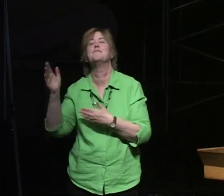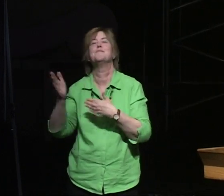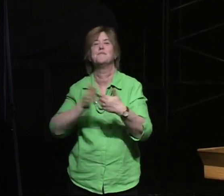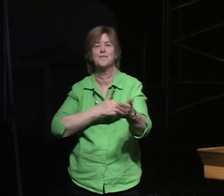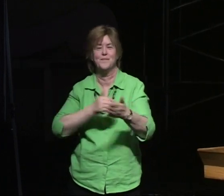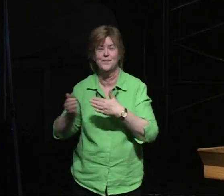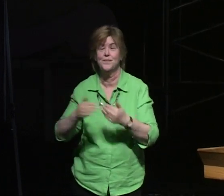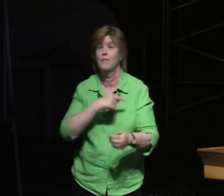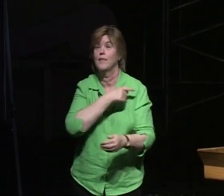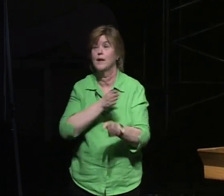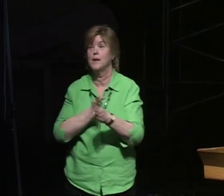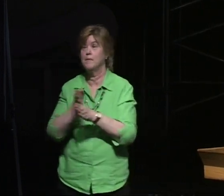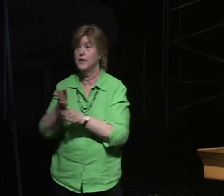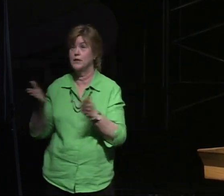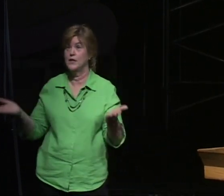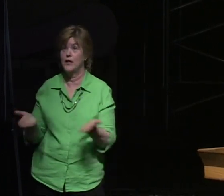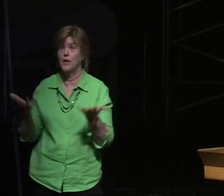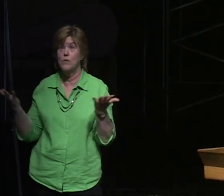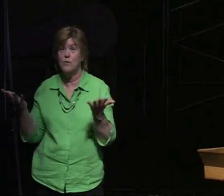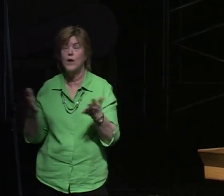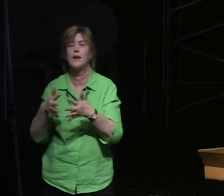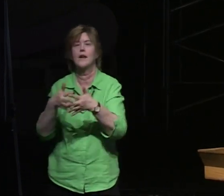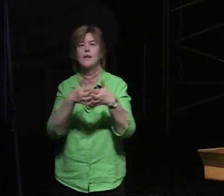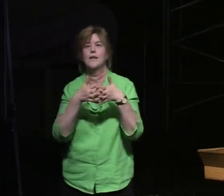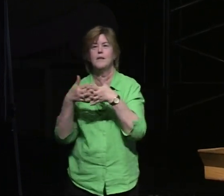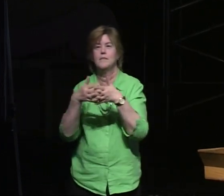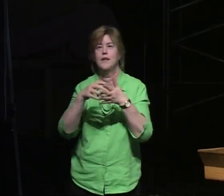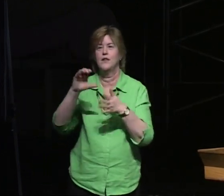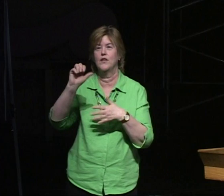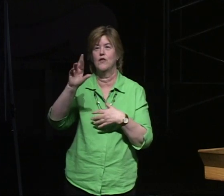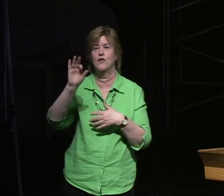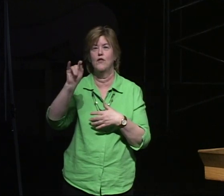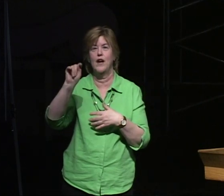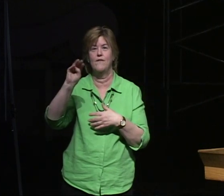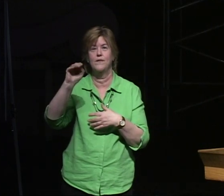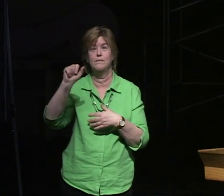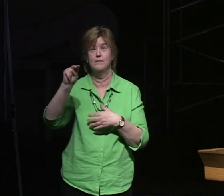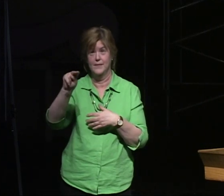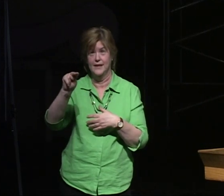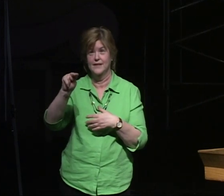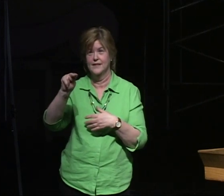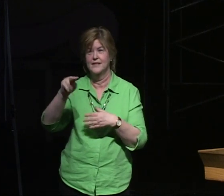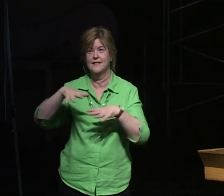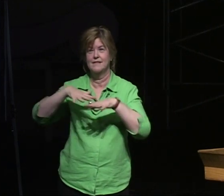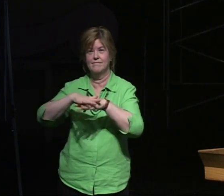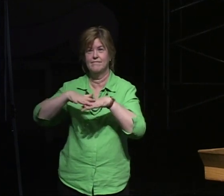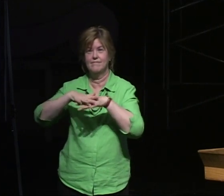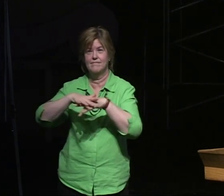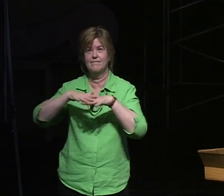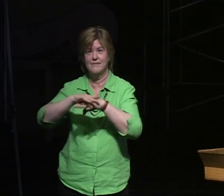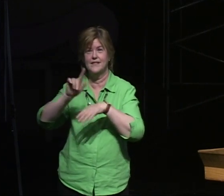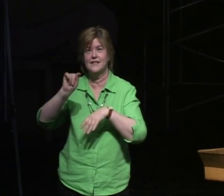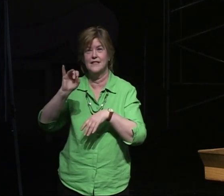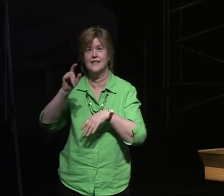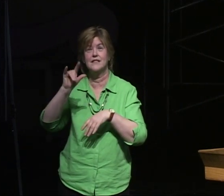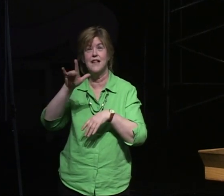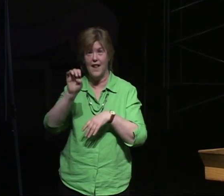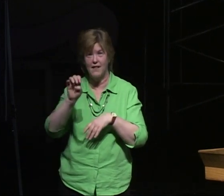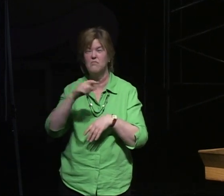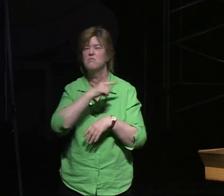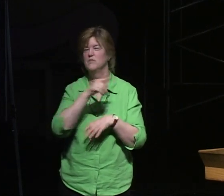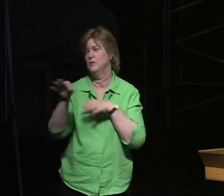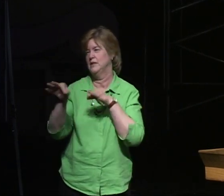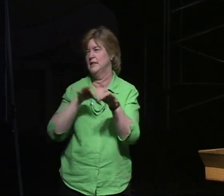kind of a success it would be. So his major was within the school of was in the American